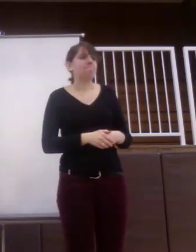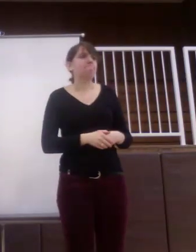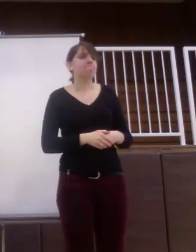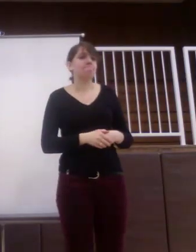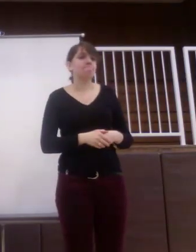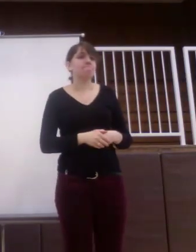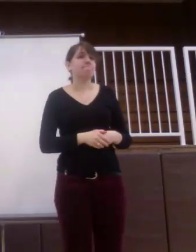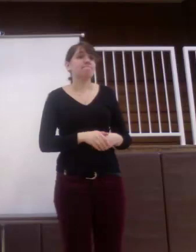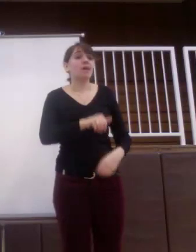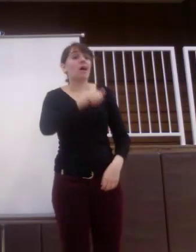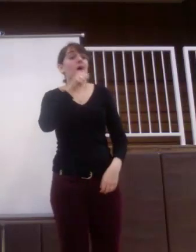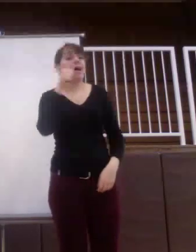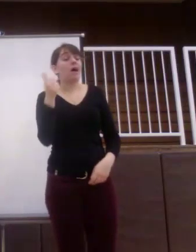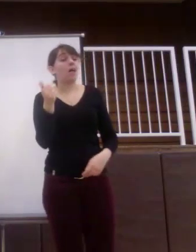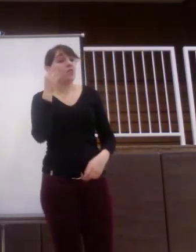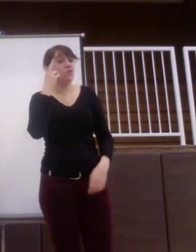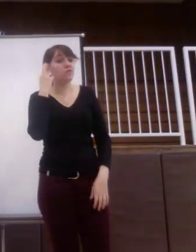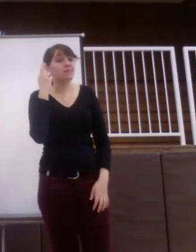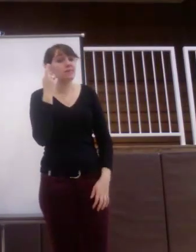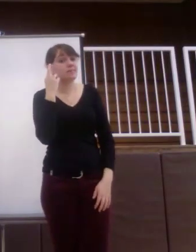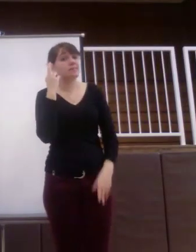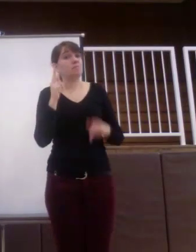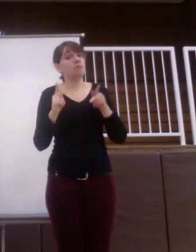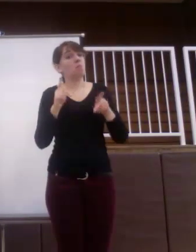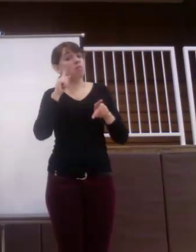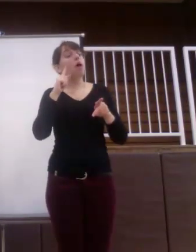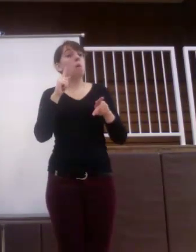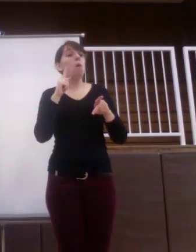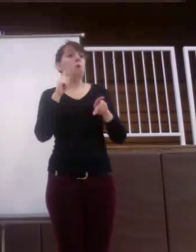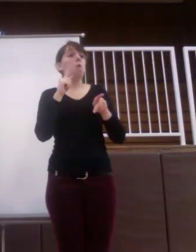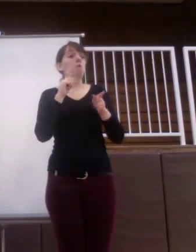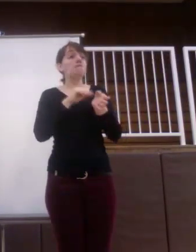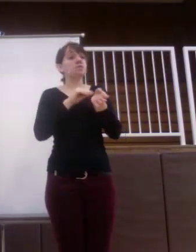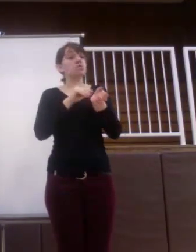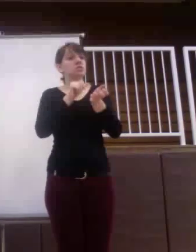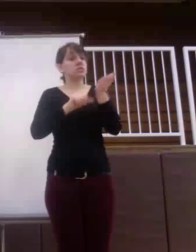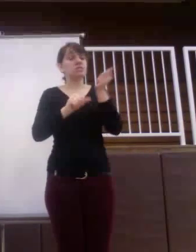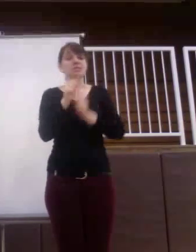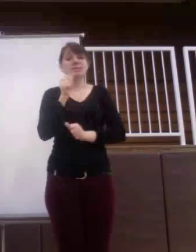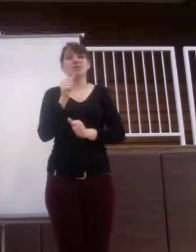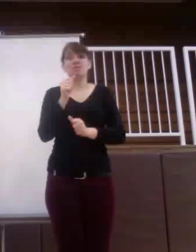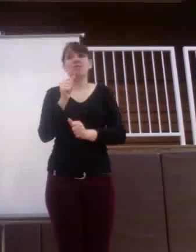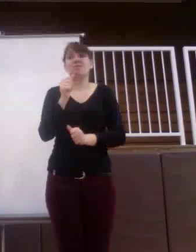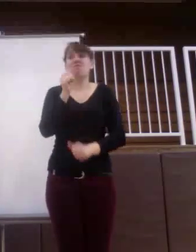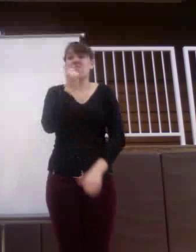The other reason why physician-assisted suicide is wrong